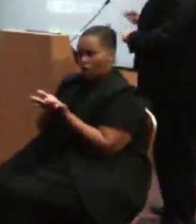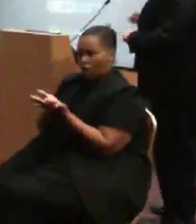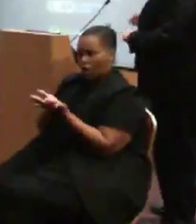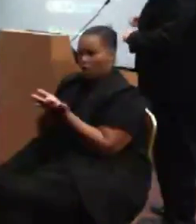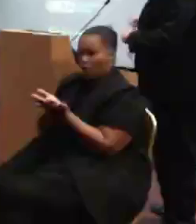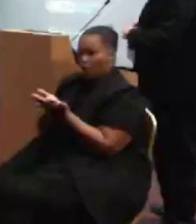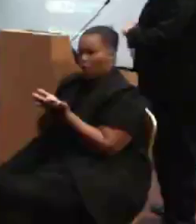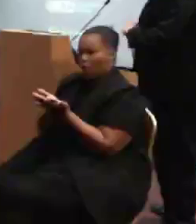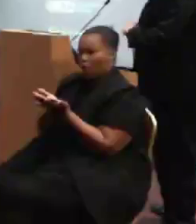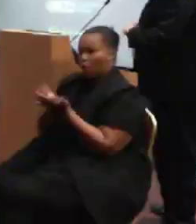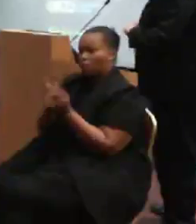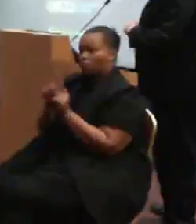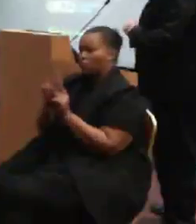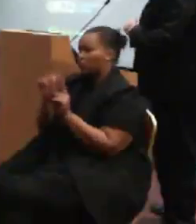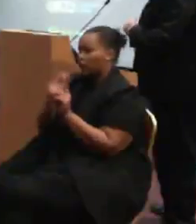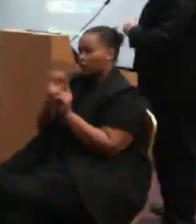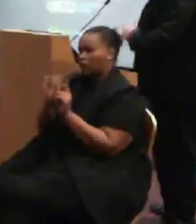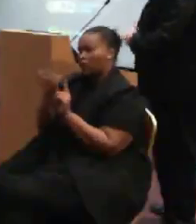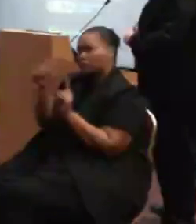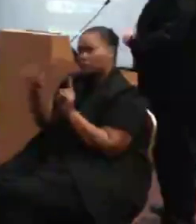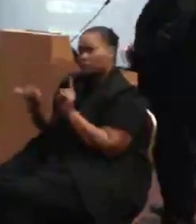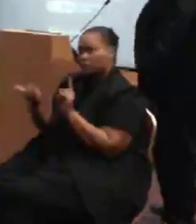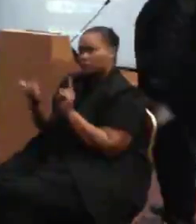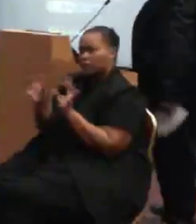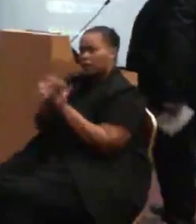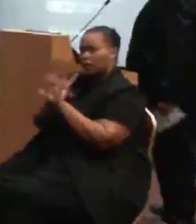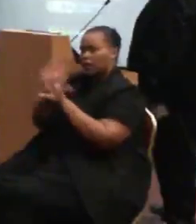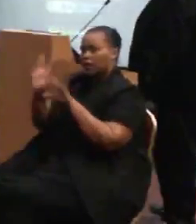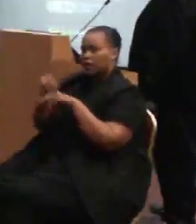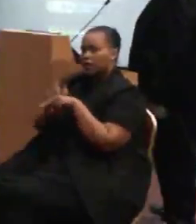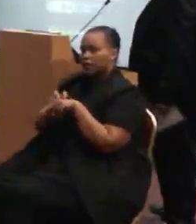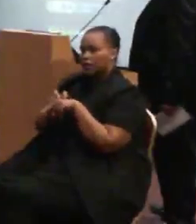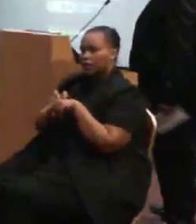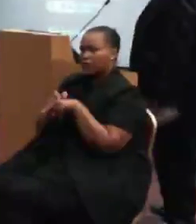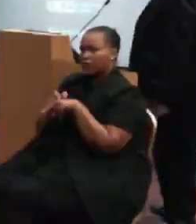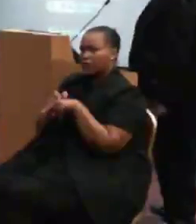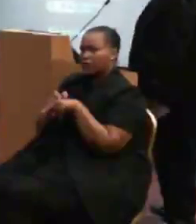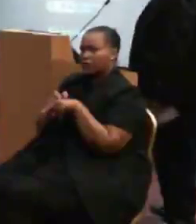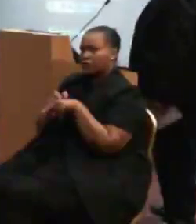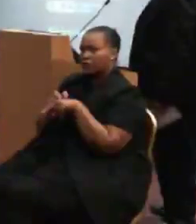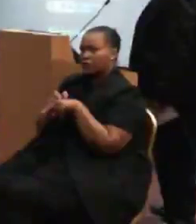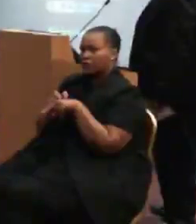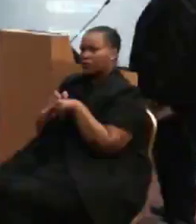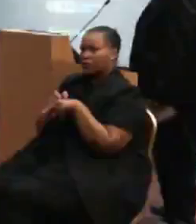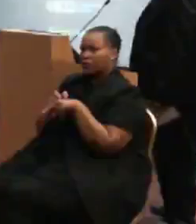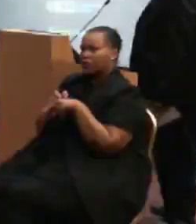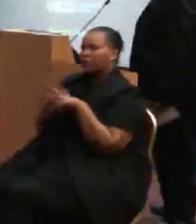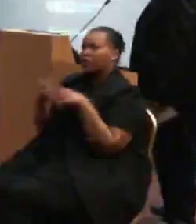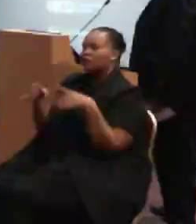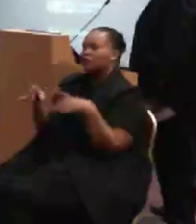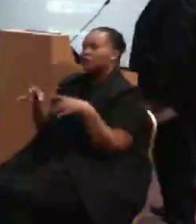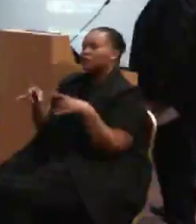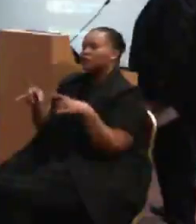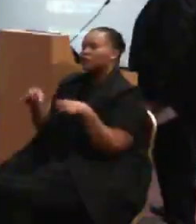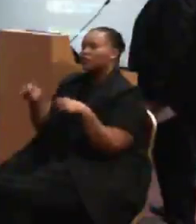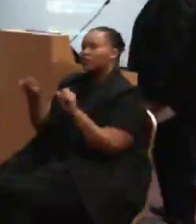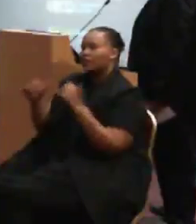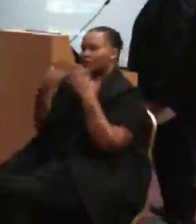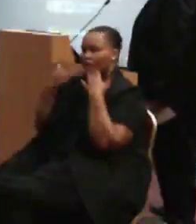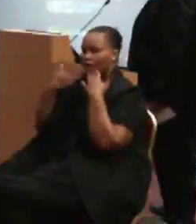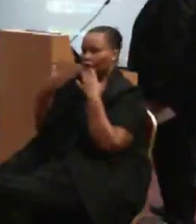Foley? No questions from your side. Mr. Spanda, any clarity from Mr. Ted Blom? Yeah, thank you, Chair.